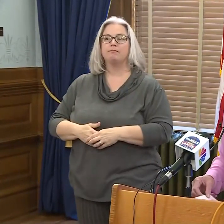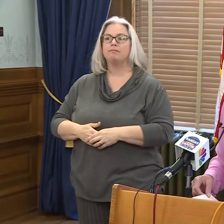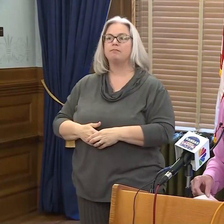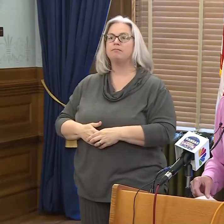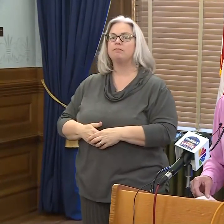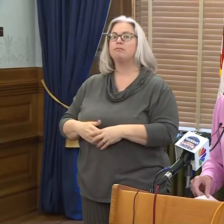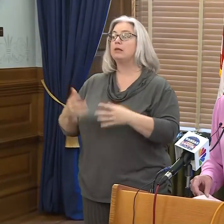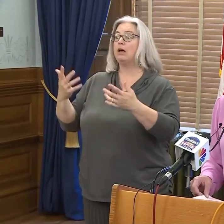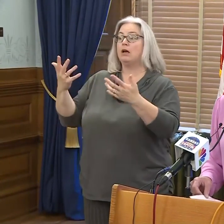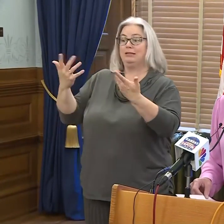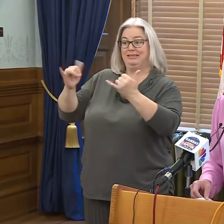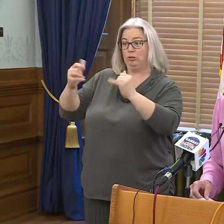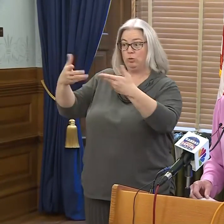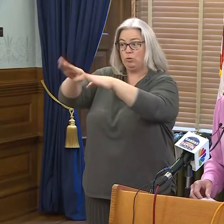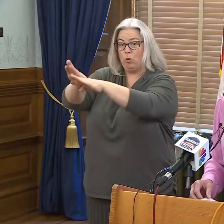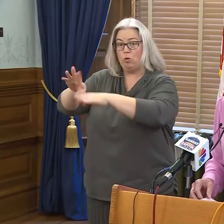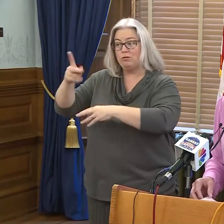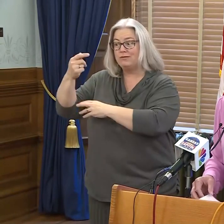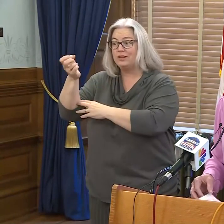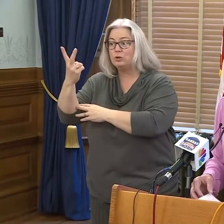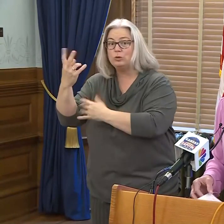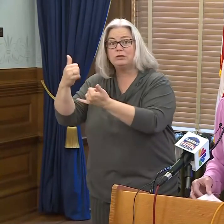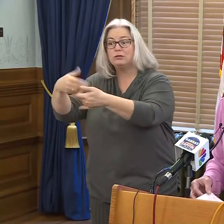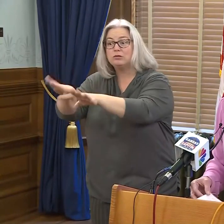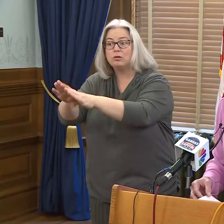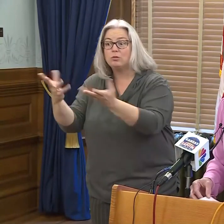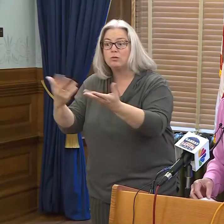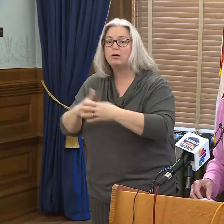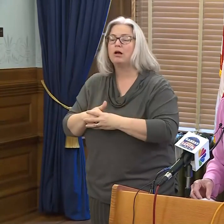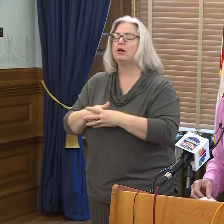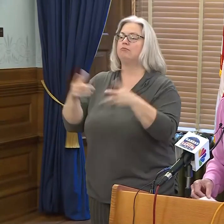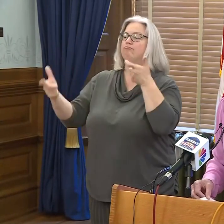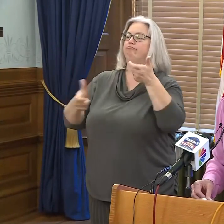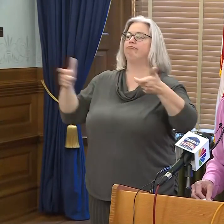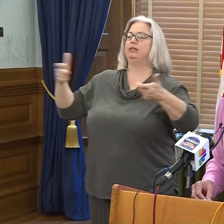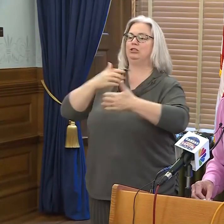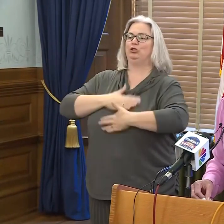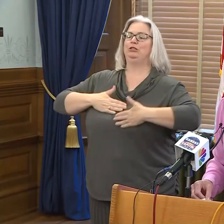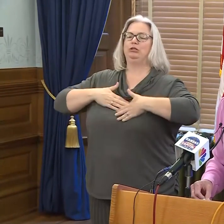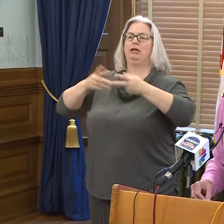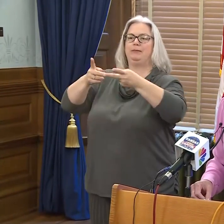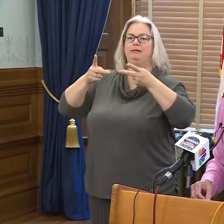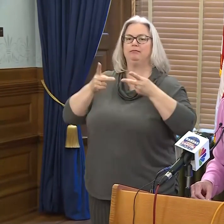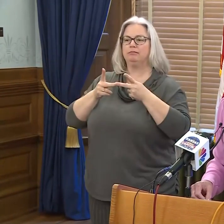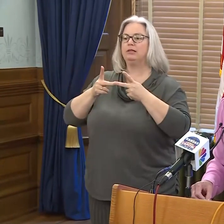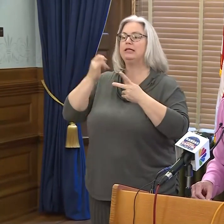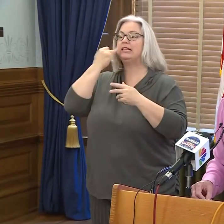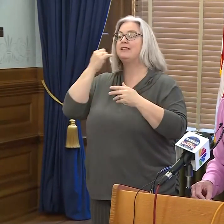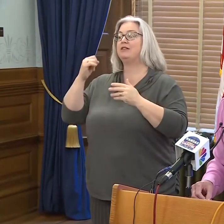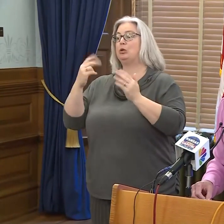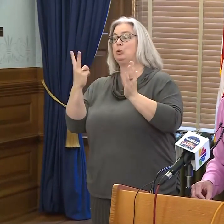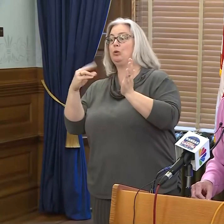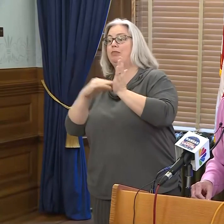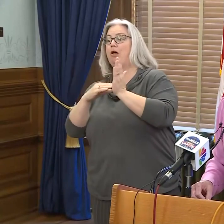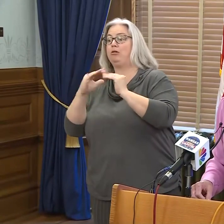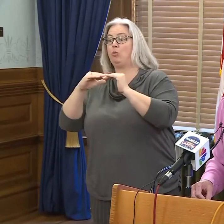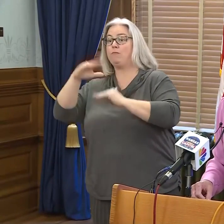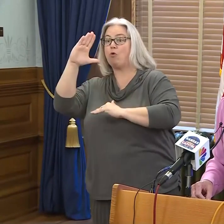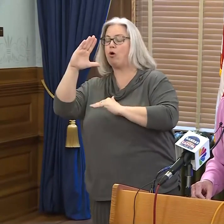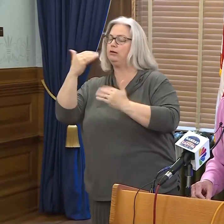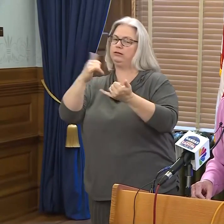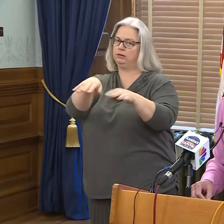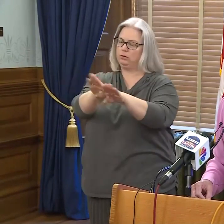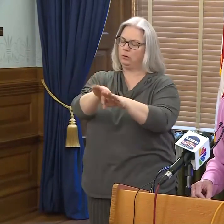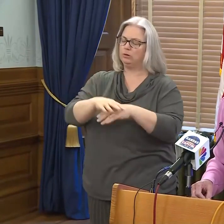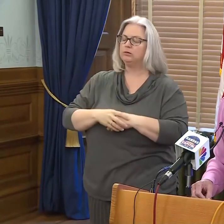What's still closed during Phase 2? Large entertainment venues with capacities of 2,000 or more,